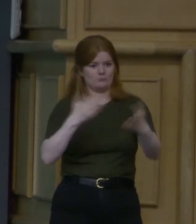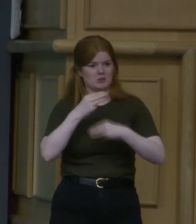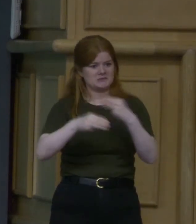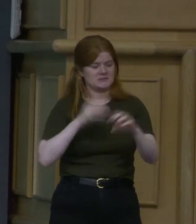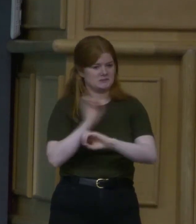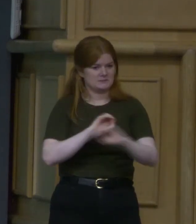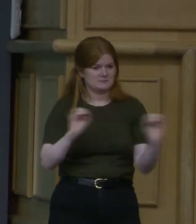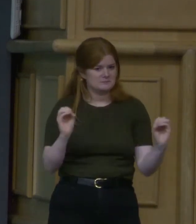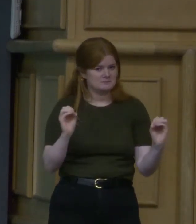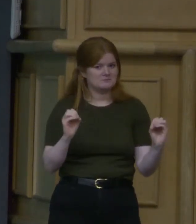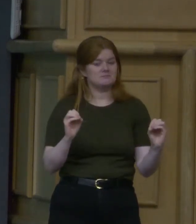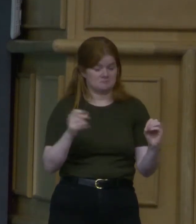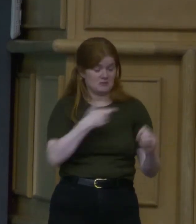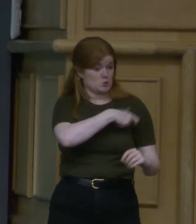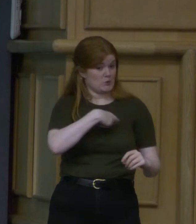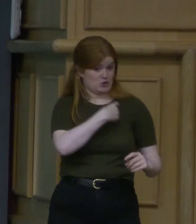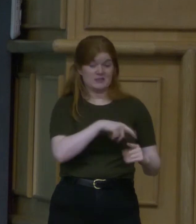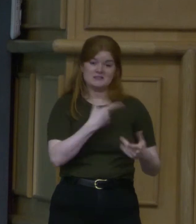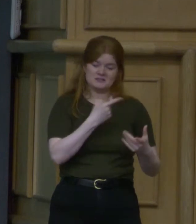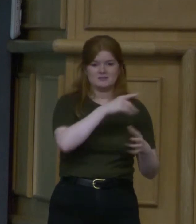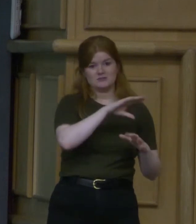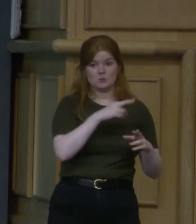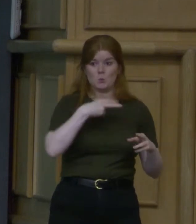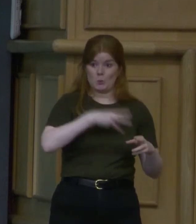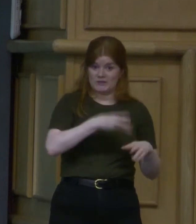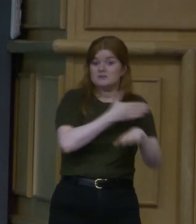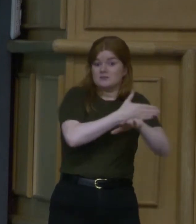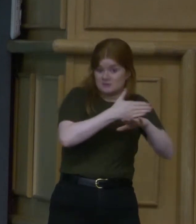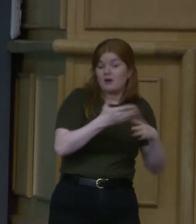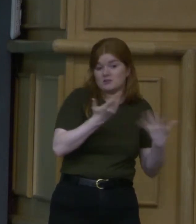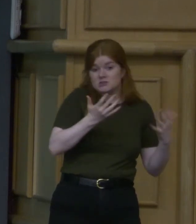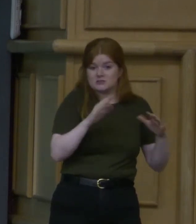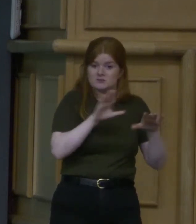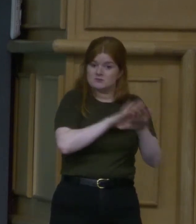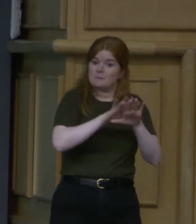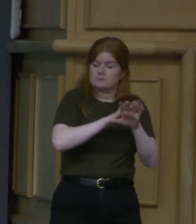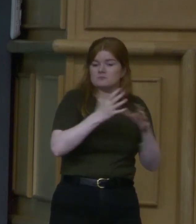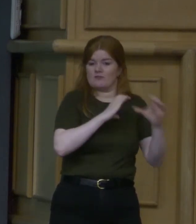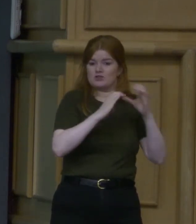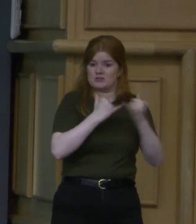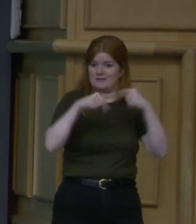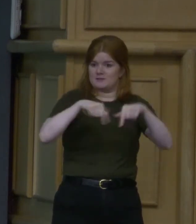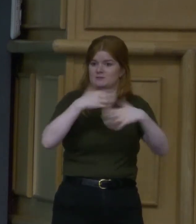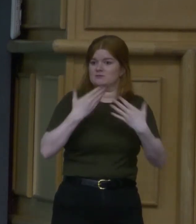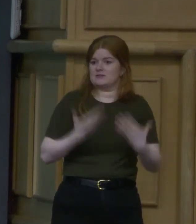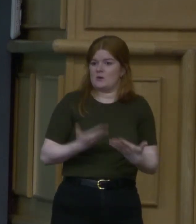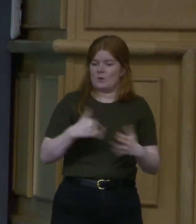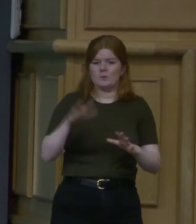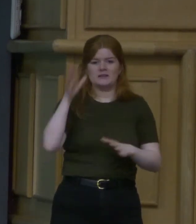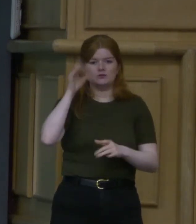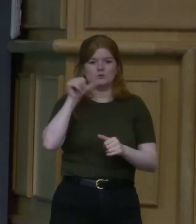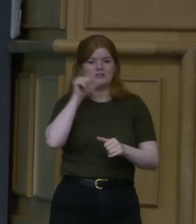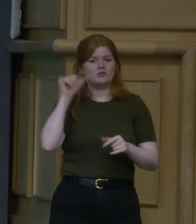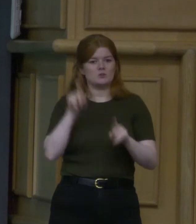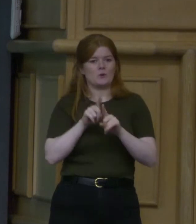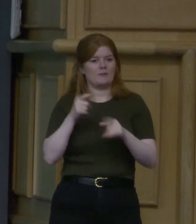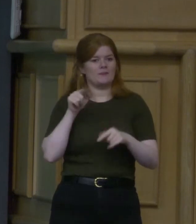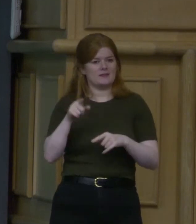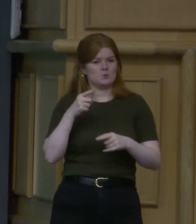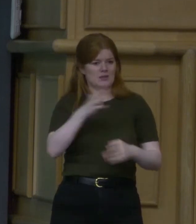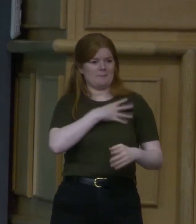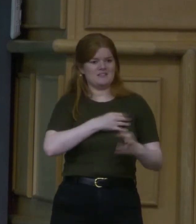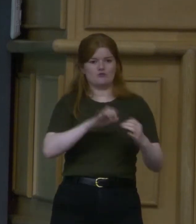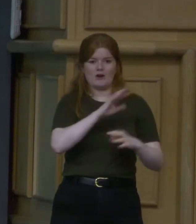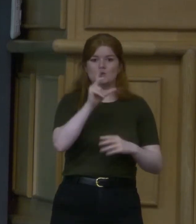process. Switzerland apparently is about to start a conversation, and we heard yesterday that it was a committee